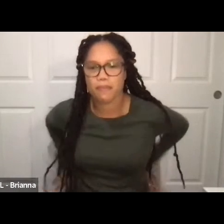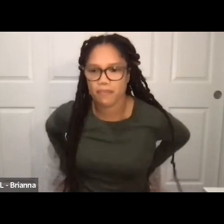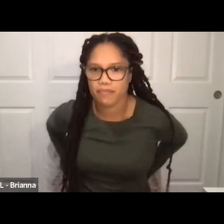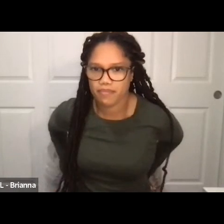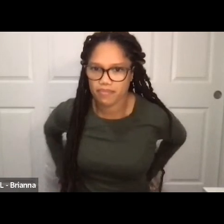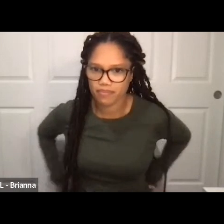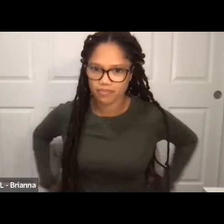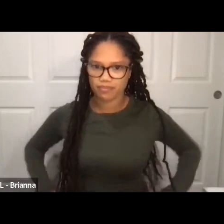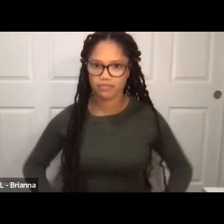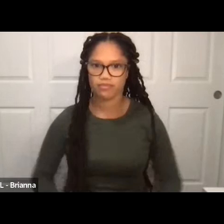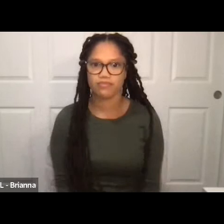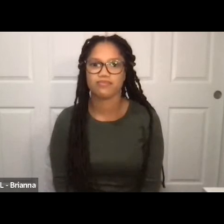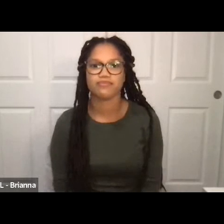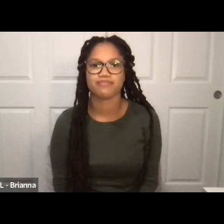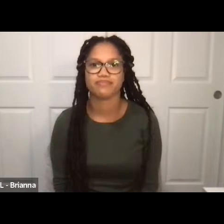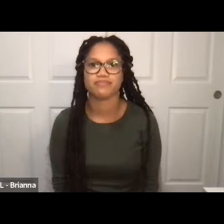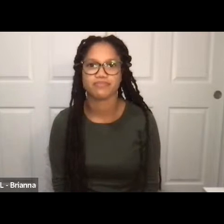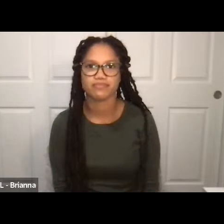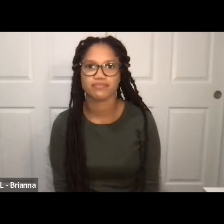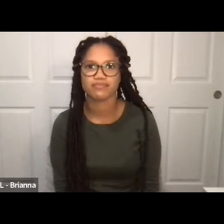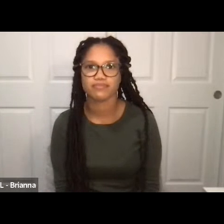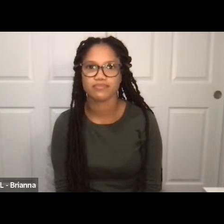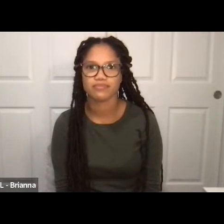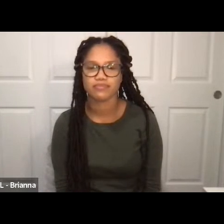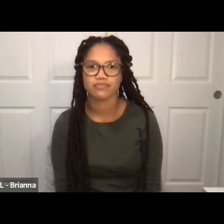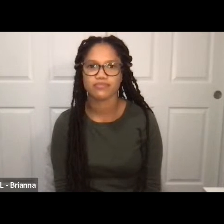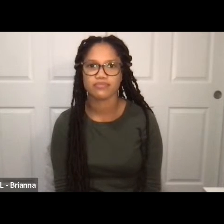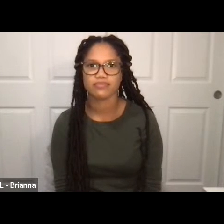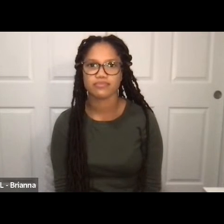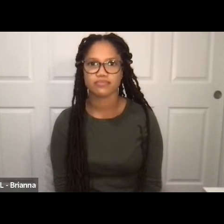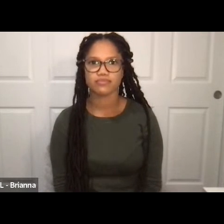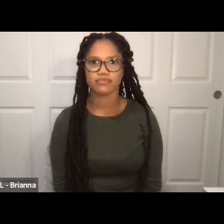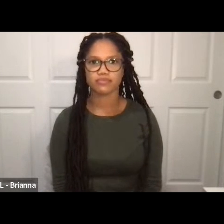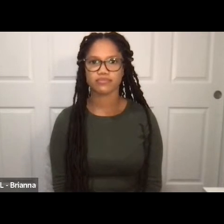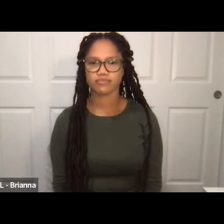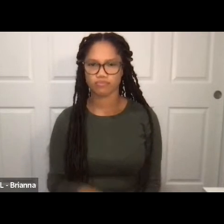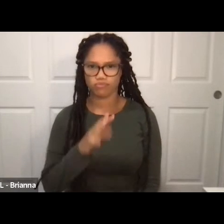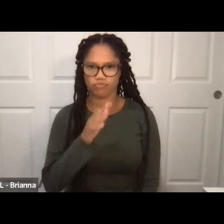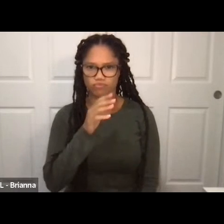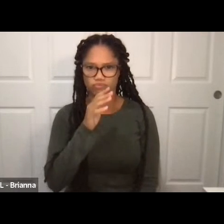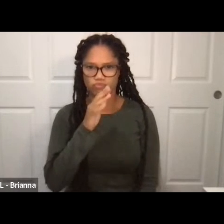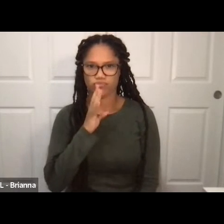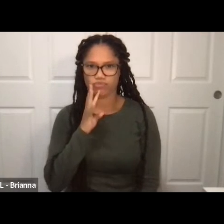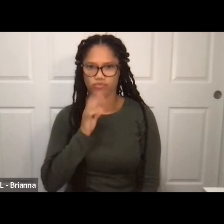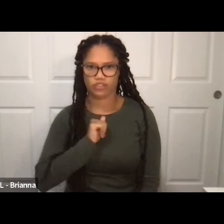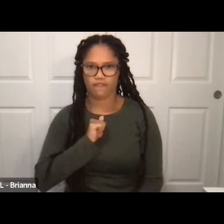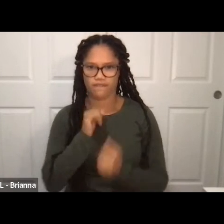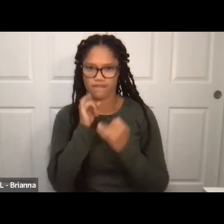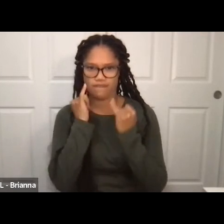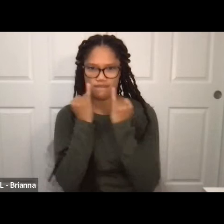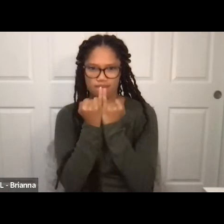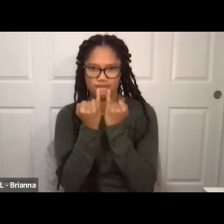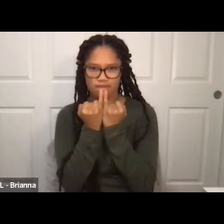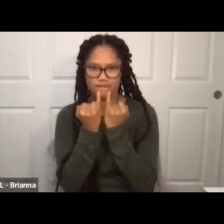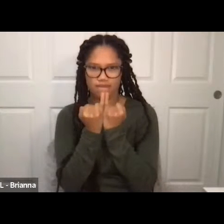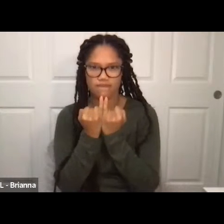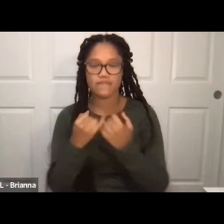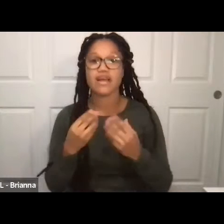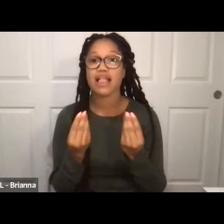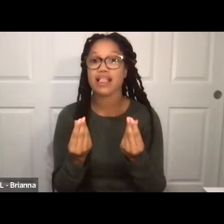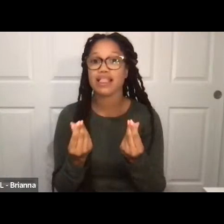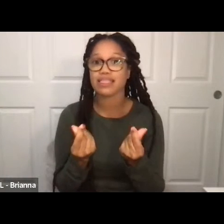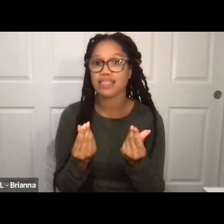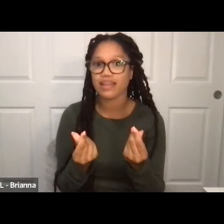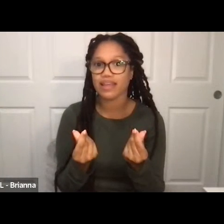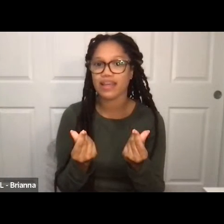Let me lift this computer up a little bit and then we can do our land, labor, and life acknowledgement